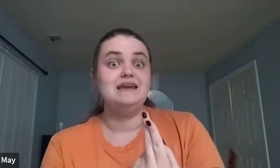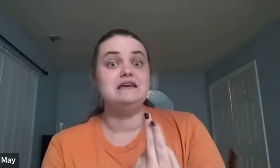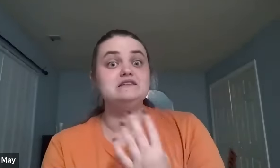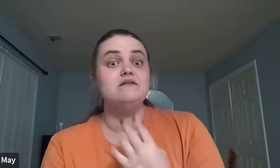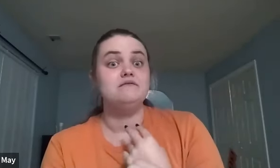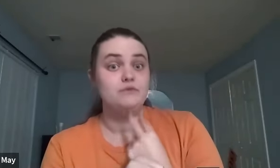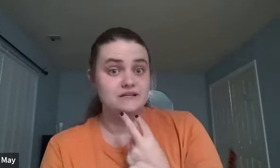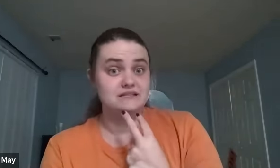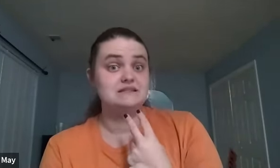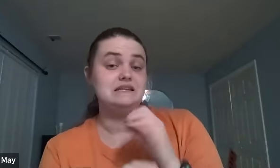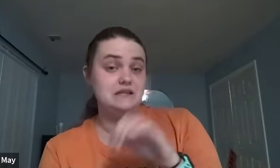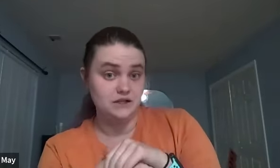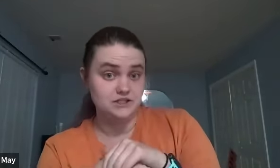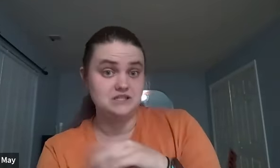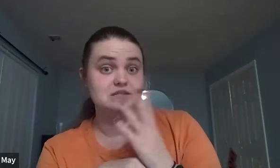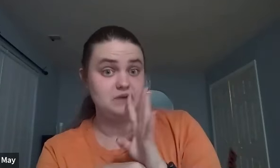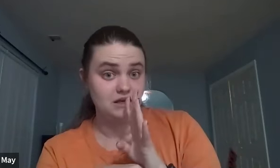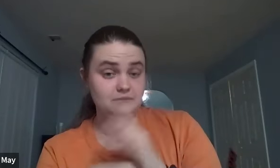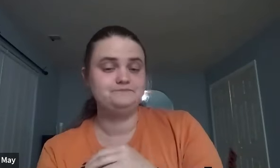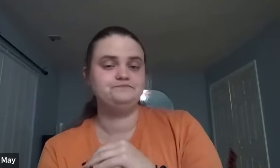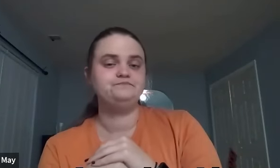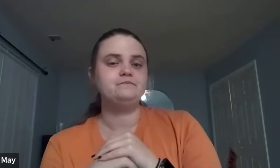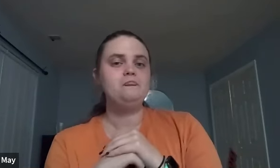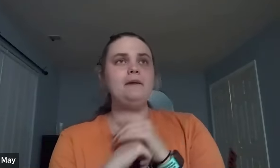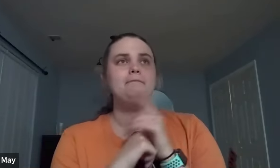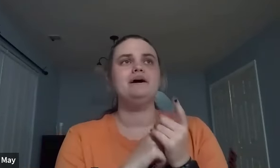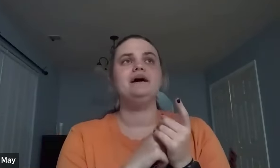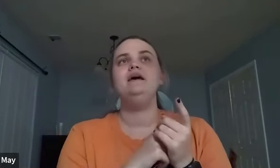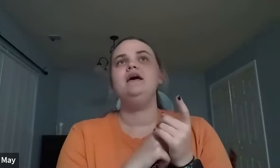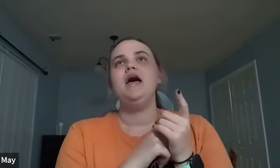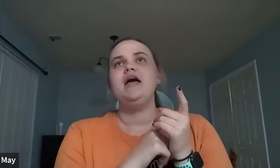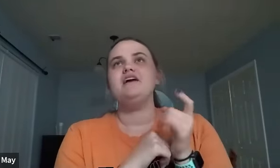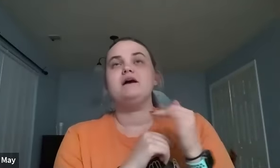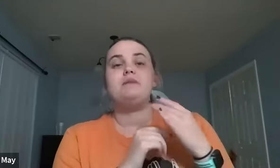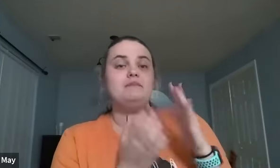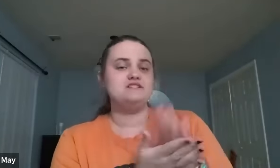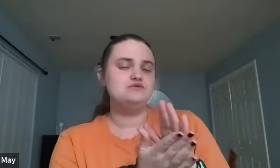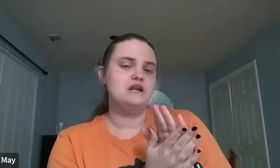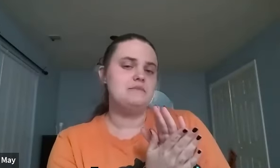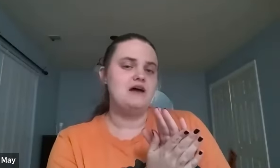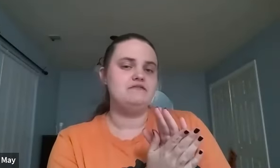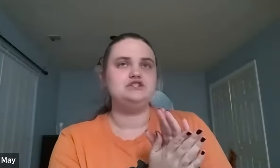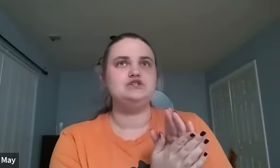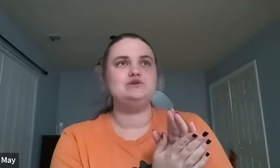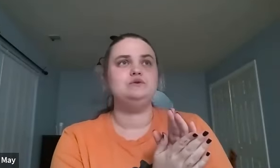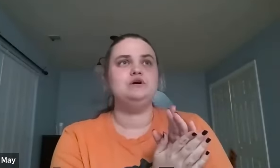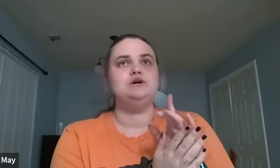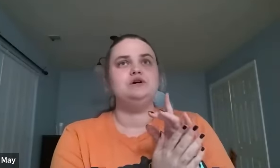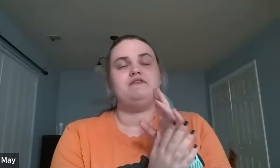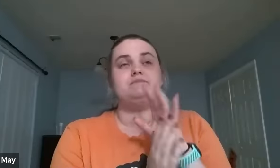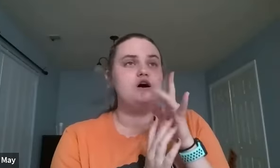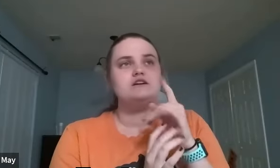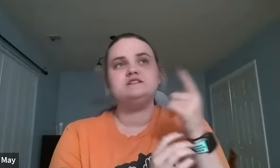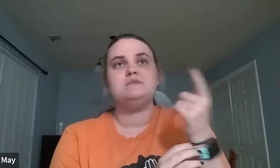is voice, is English, is speaking. But if I'm at my school and if I'm talking to someone